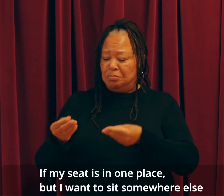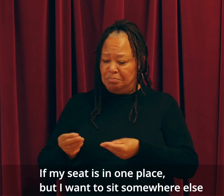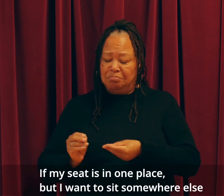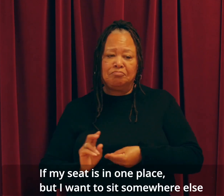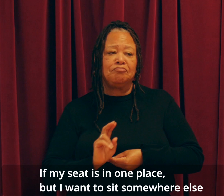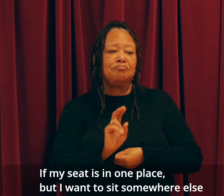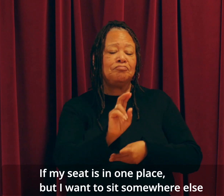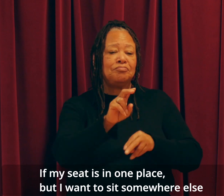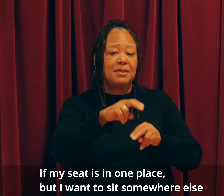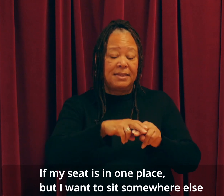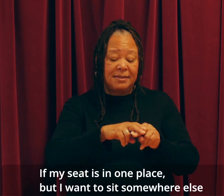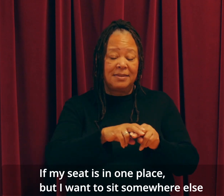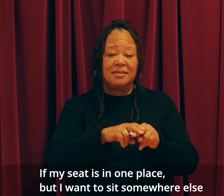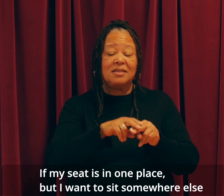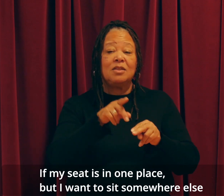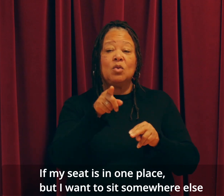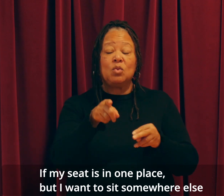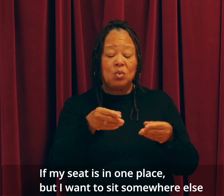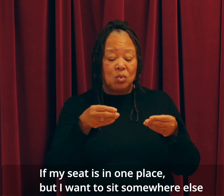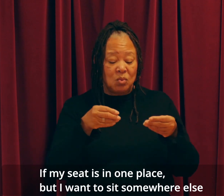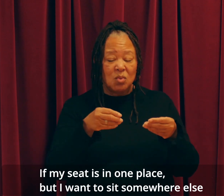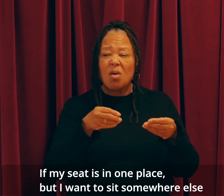If my seat is in one place, but I want to sit somewhere else,